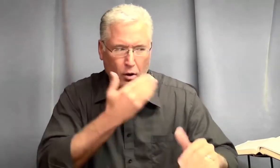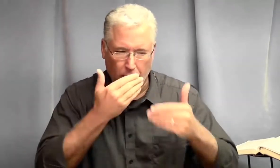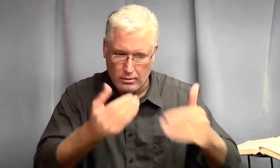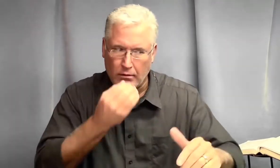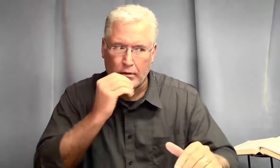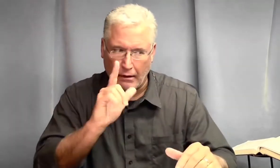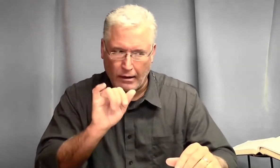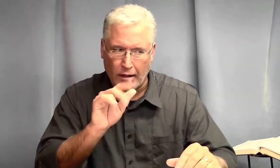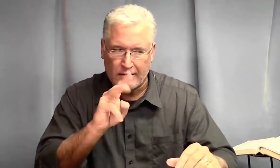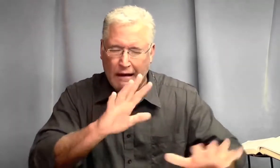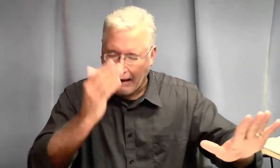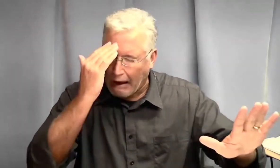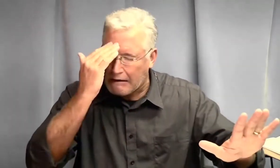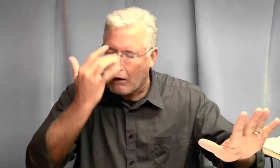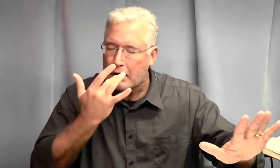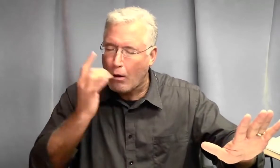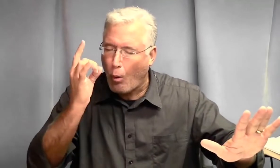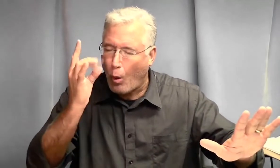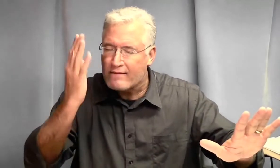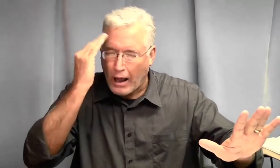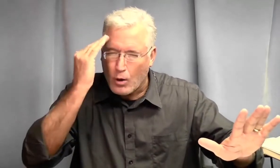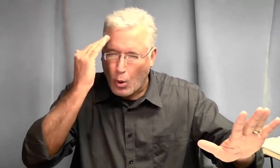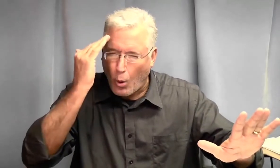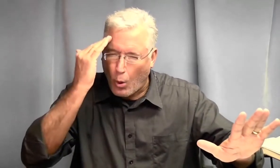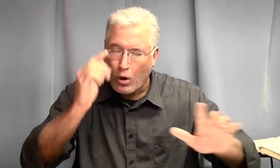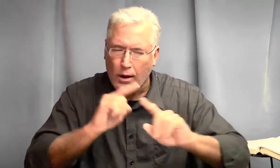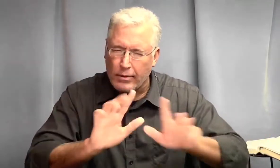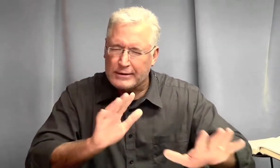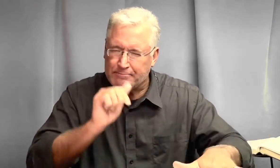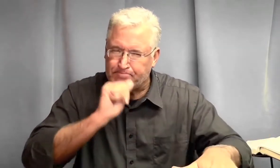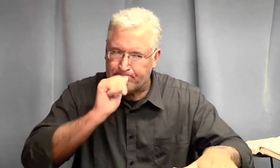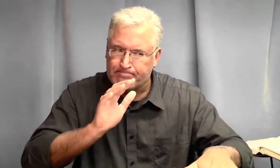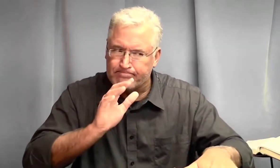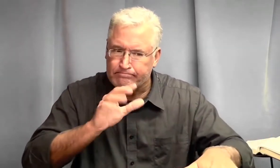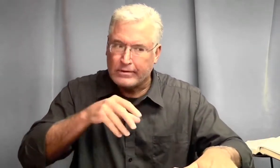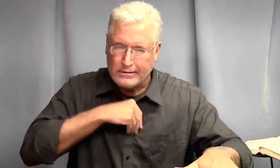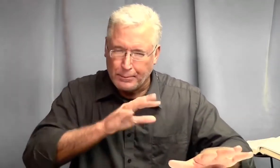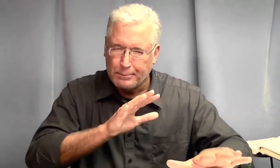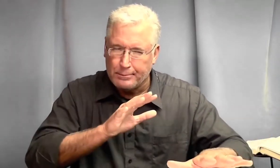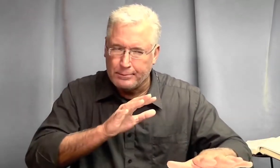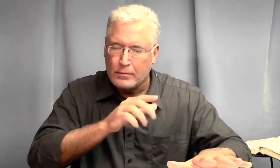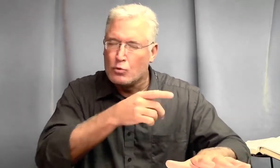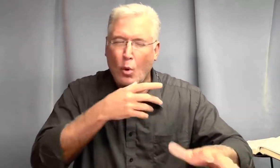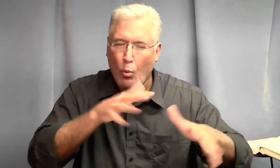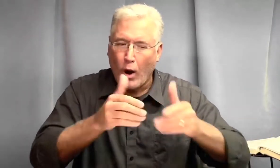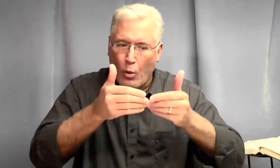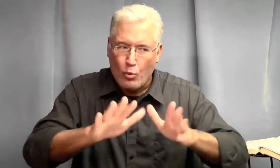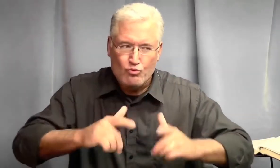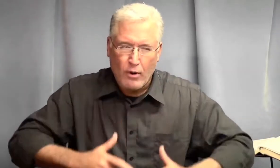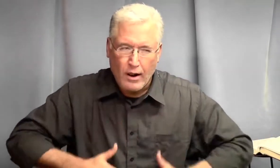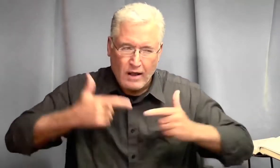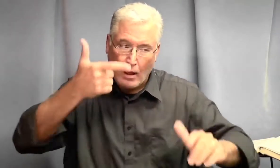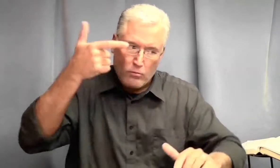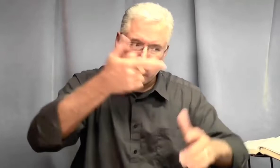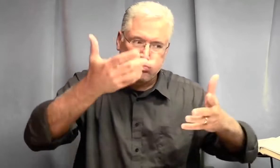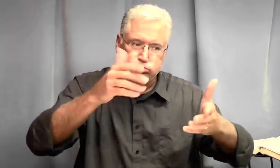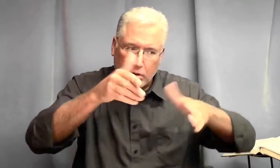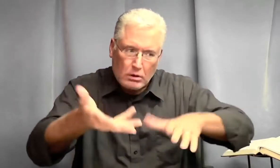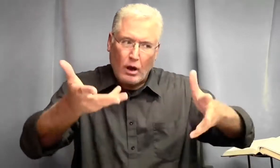is saying, Brad, you better go ahead and eat that liver. I know you hate it. I know you hate the way it tastes, but be patient. Accept it. You don't want to lose your